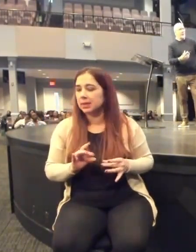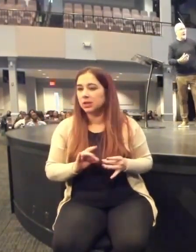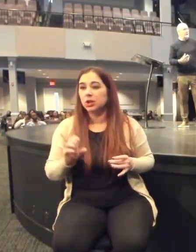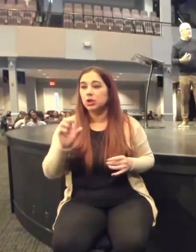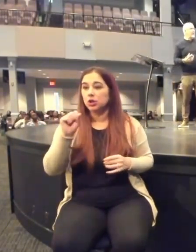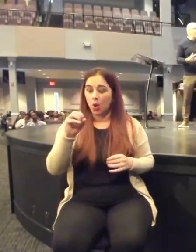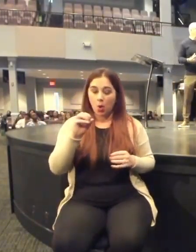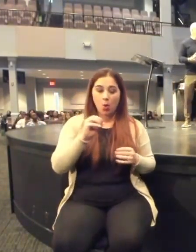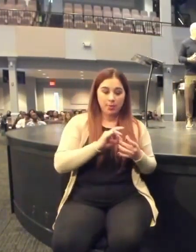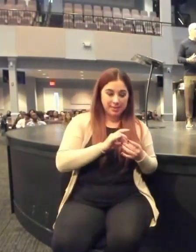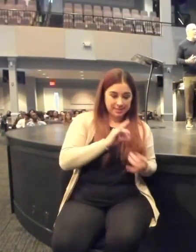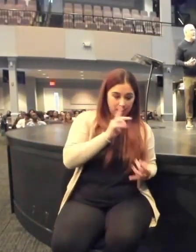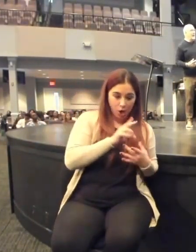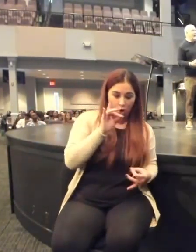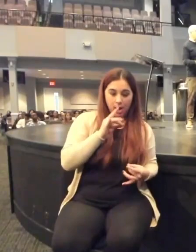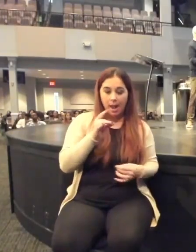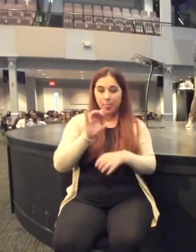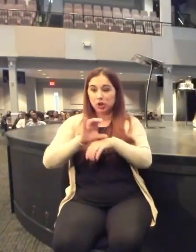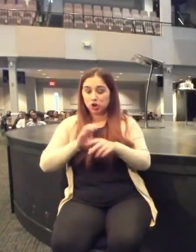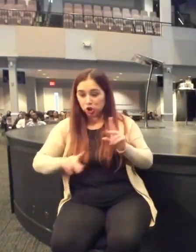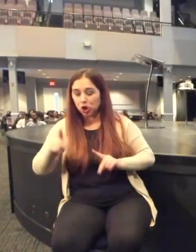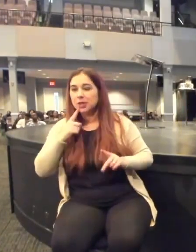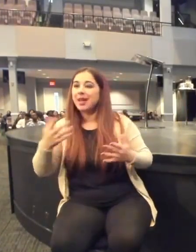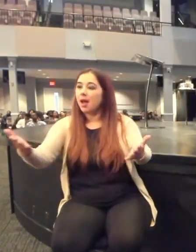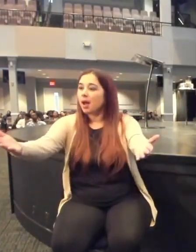Spirit and the bride say, come, let